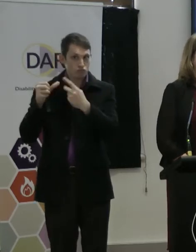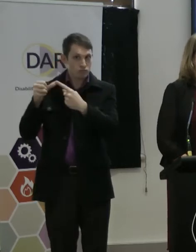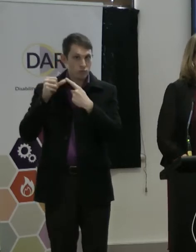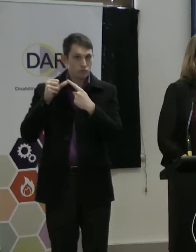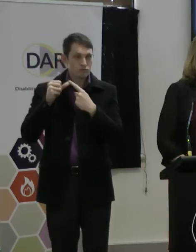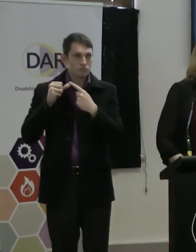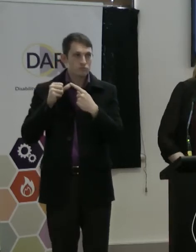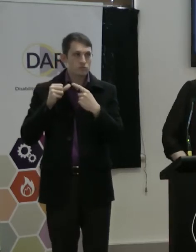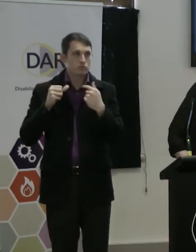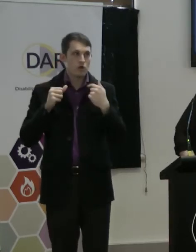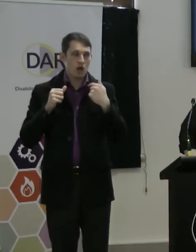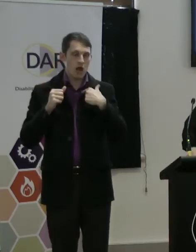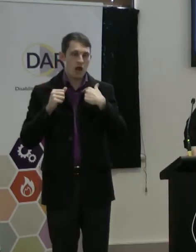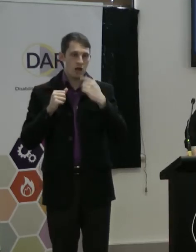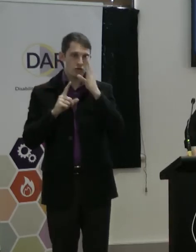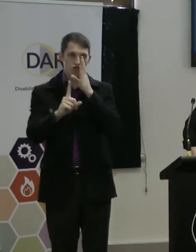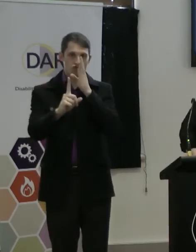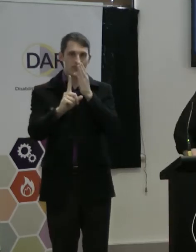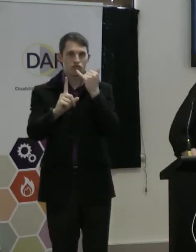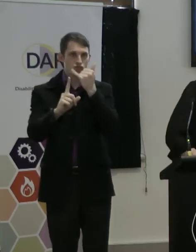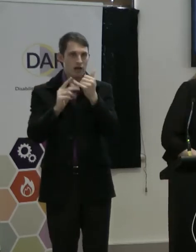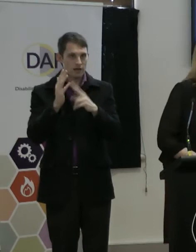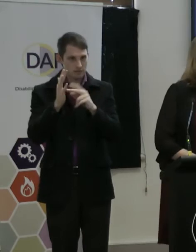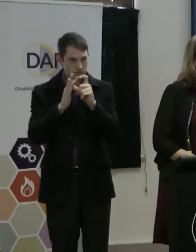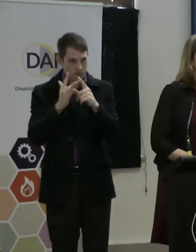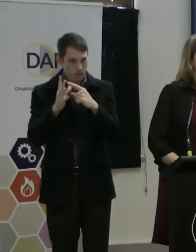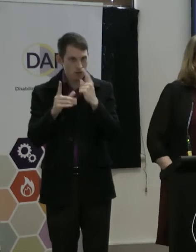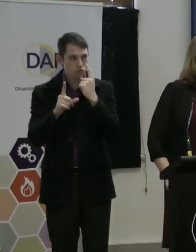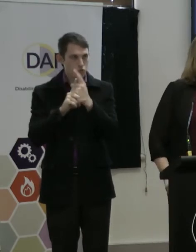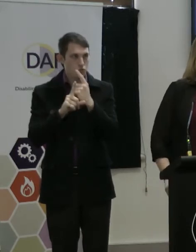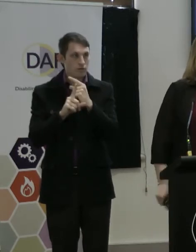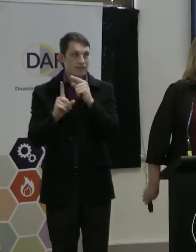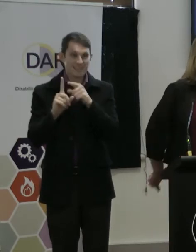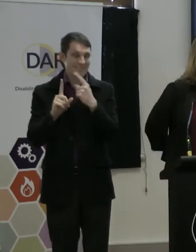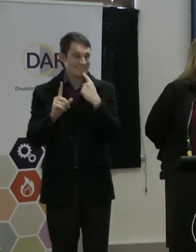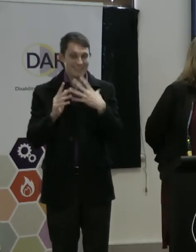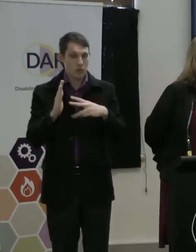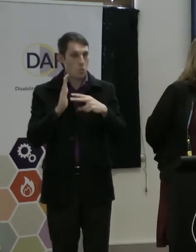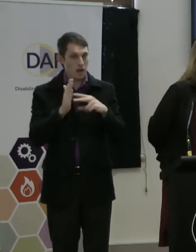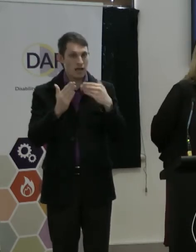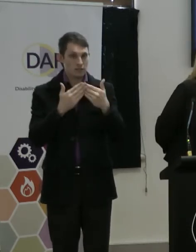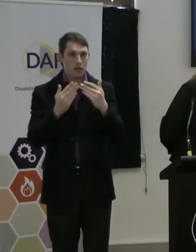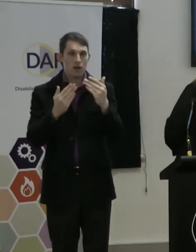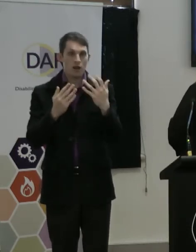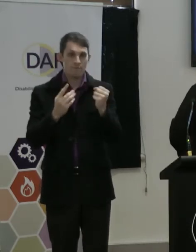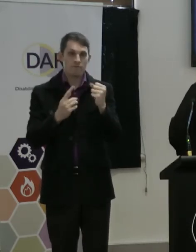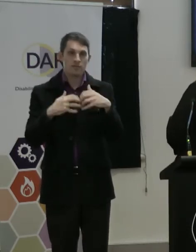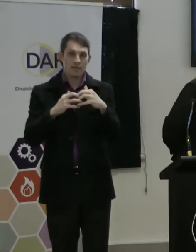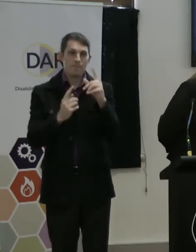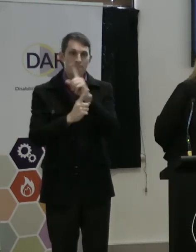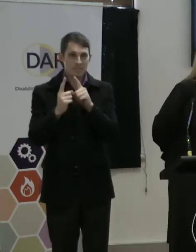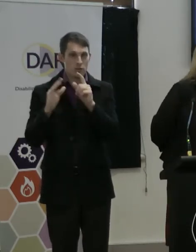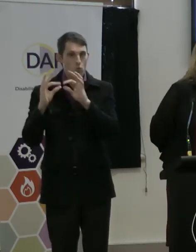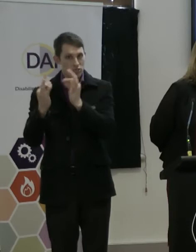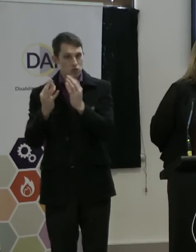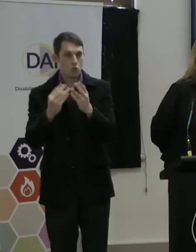and rang directly and spoke to someone, and they said until the meeting is arranged with both parties